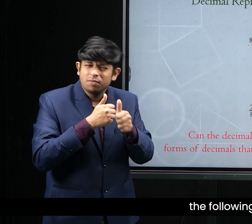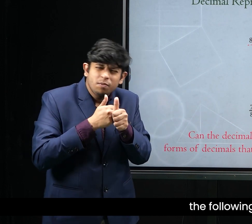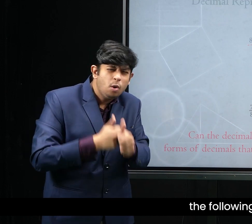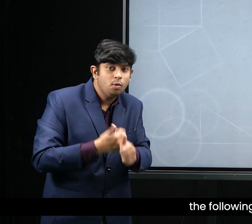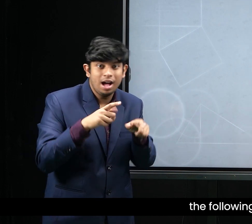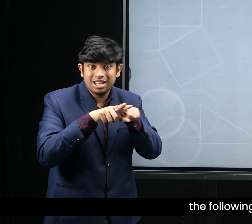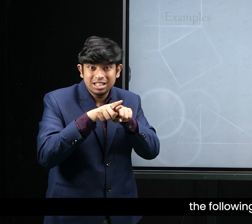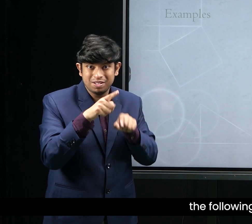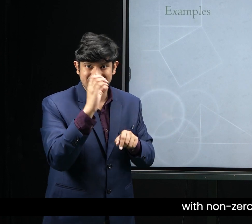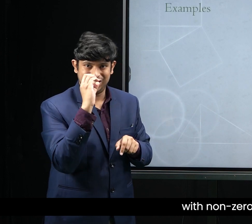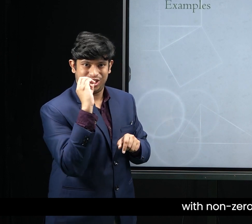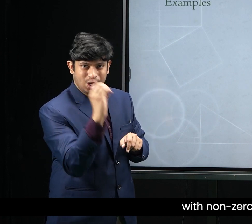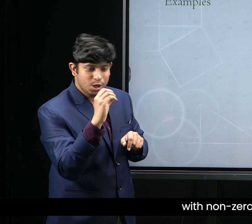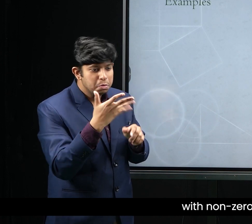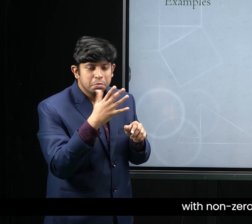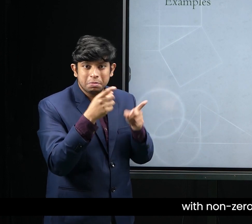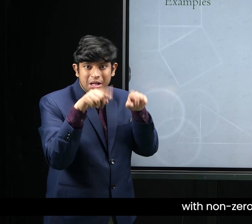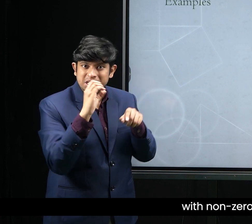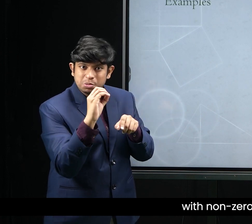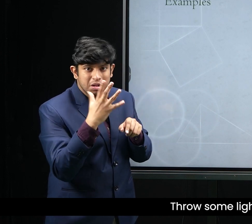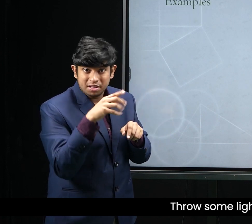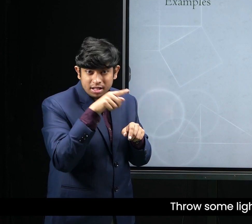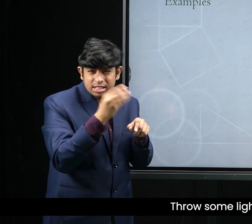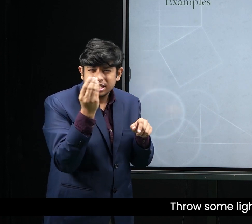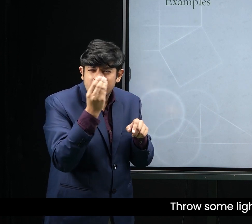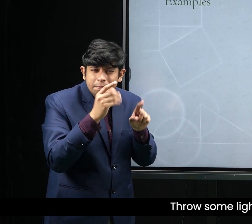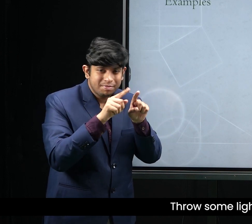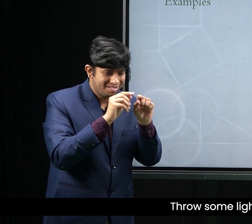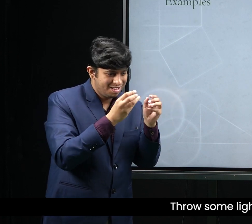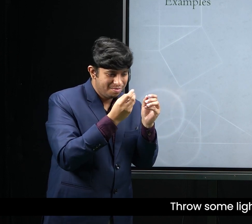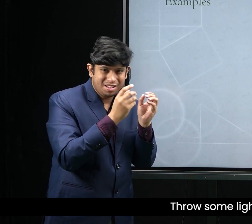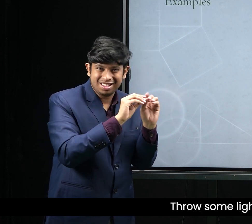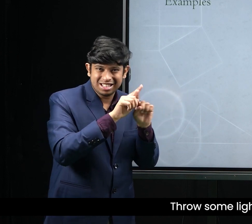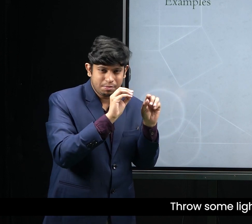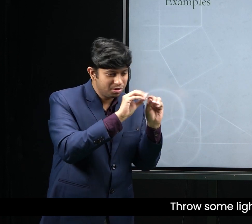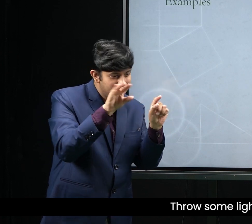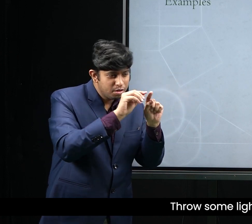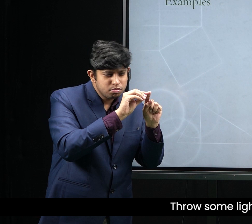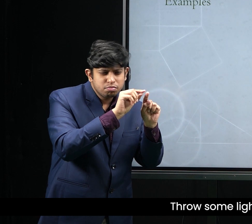following examples with non-zero remainder throw some light on this point.